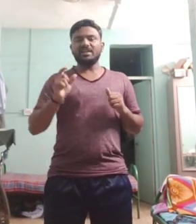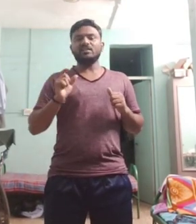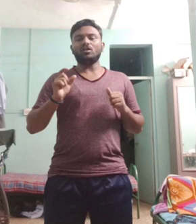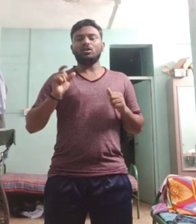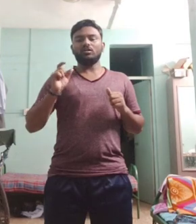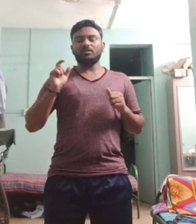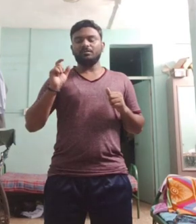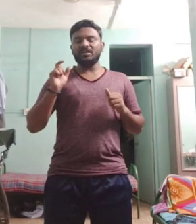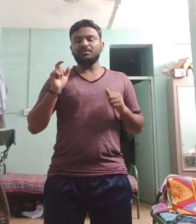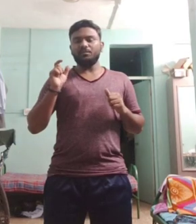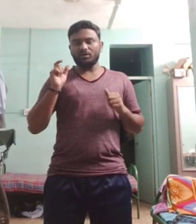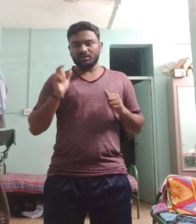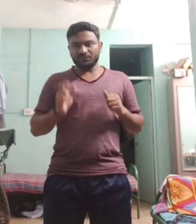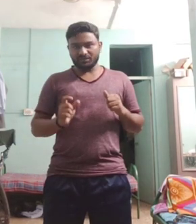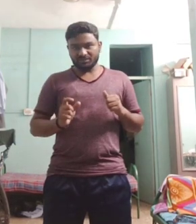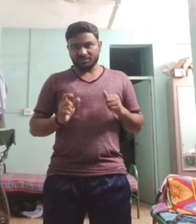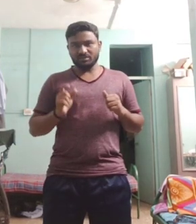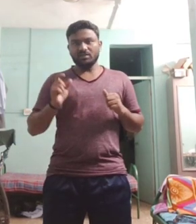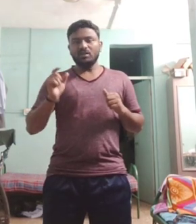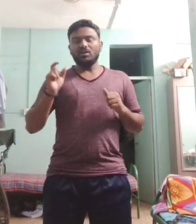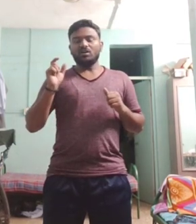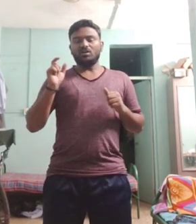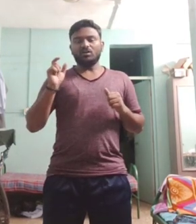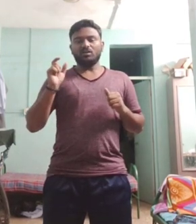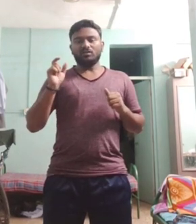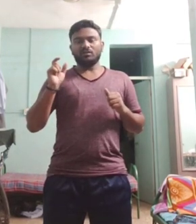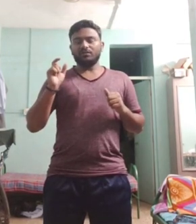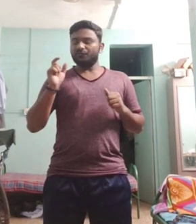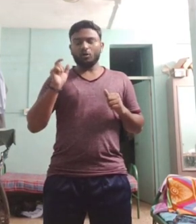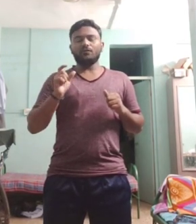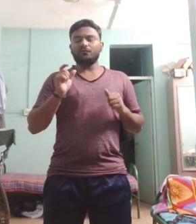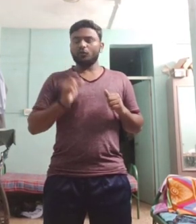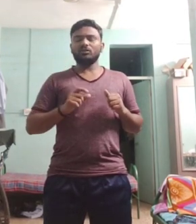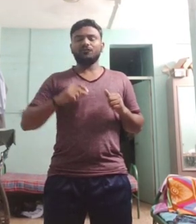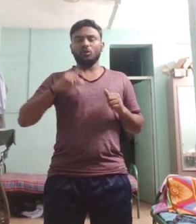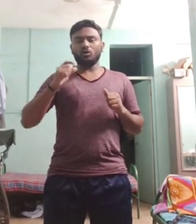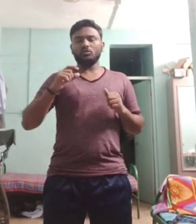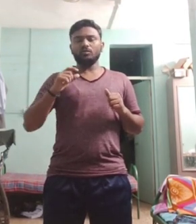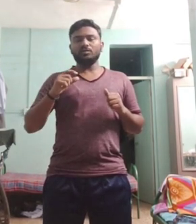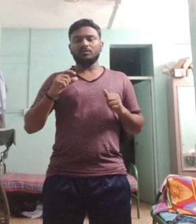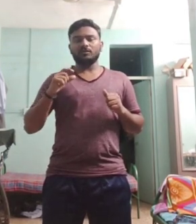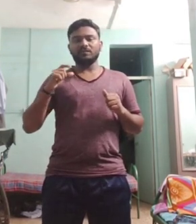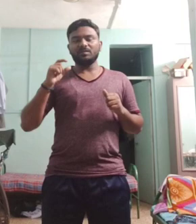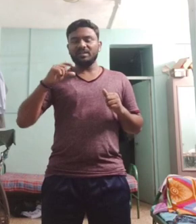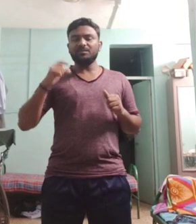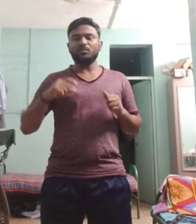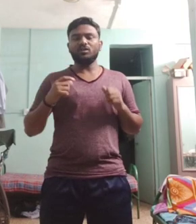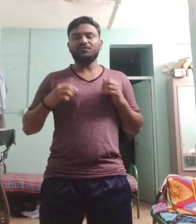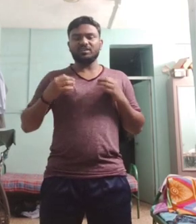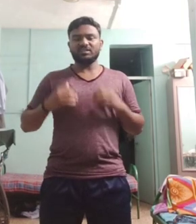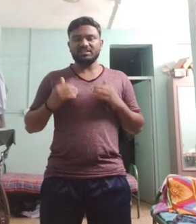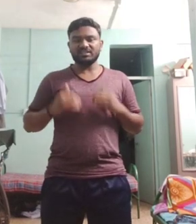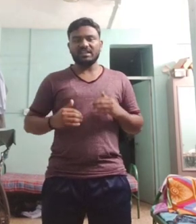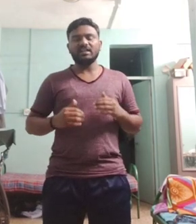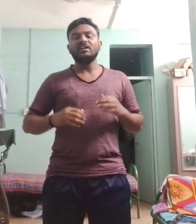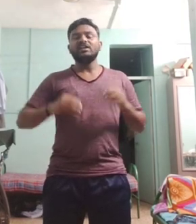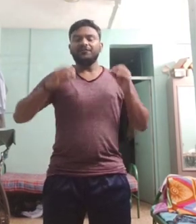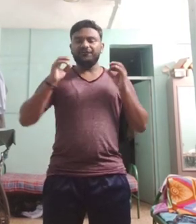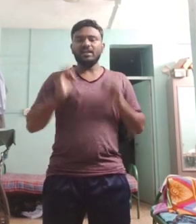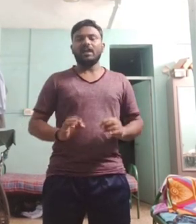main or main important function. For the for loop, the main important function is that we have